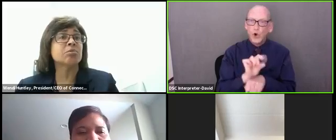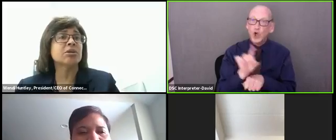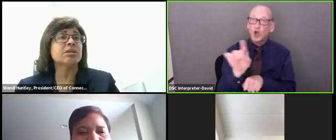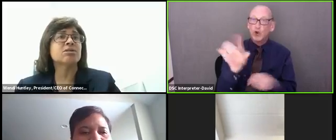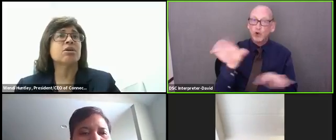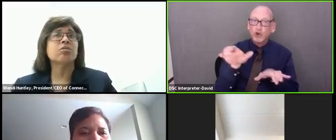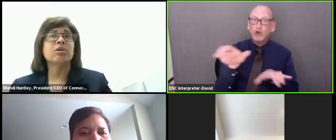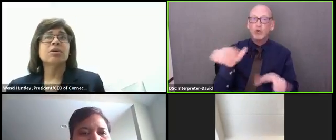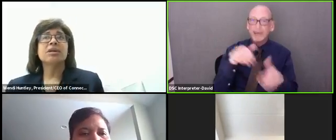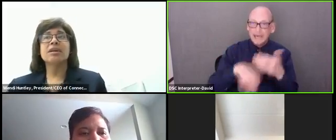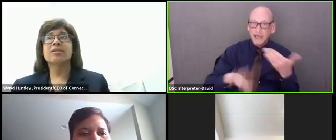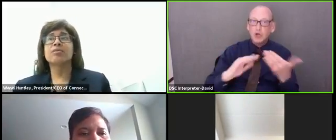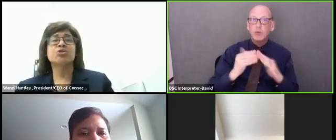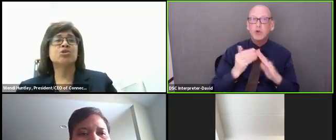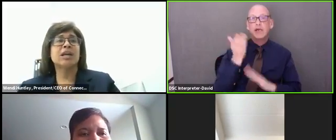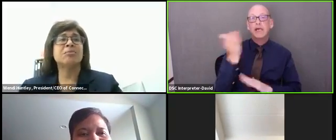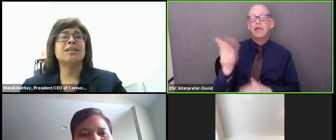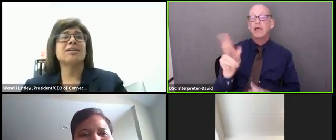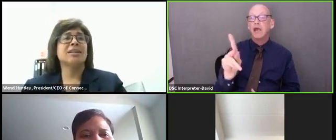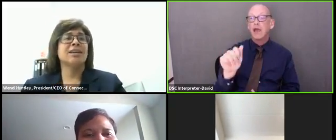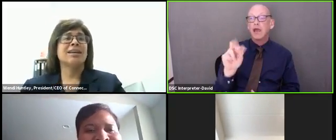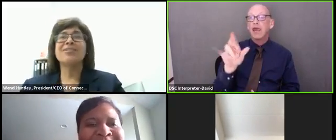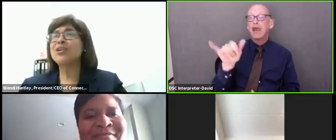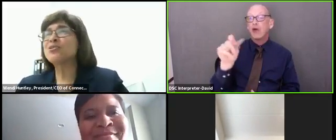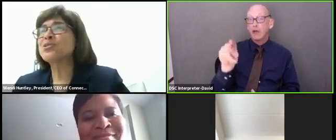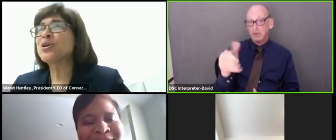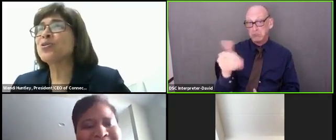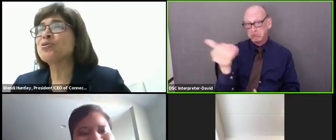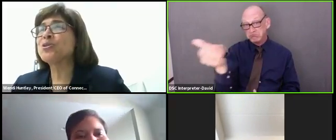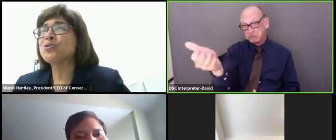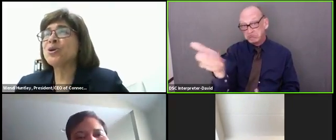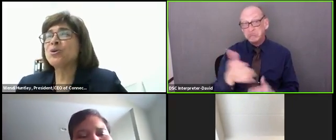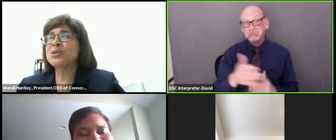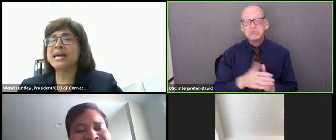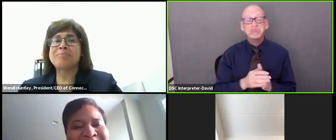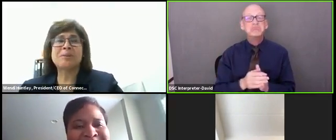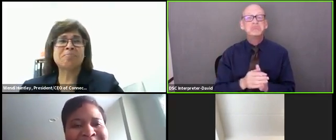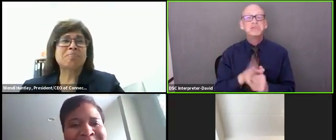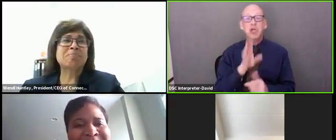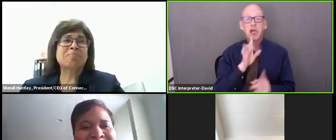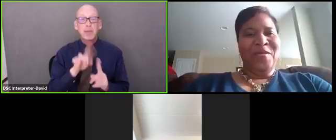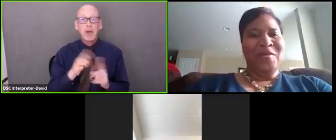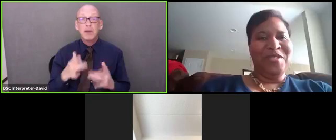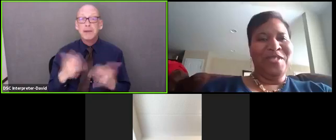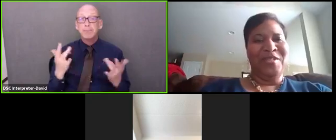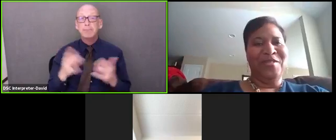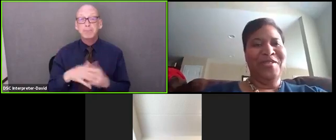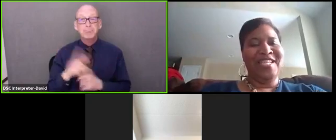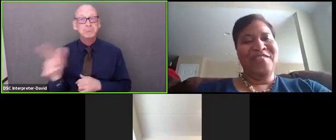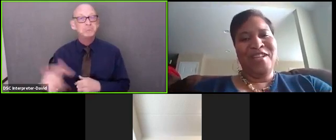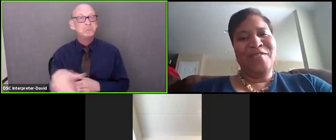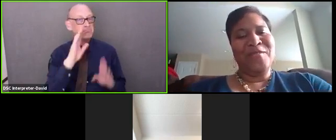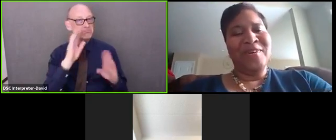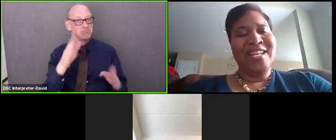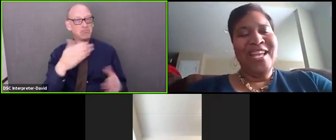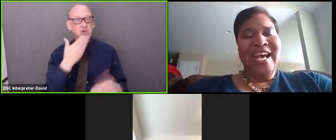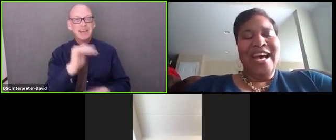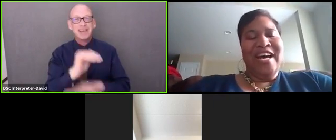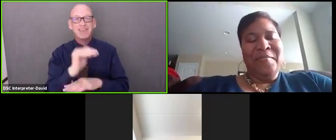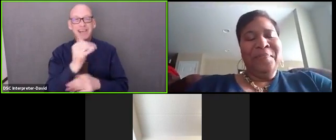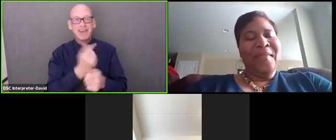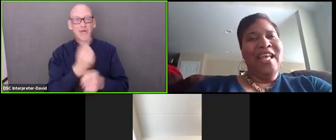in our community. So Karen, why don't you chime in and give an overview of what's happening? Will do. Good evening,